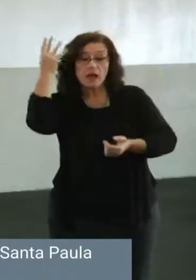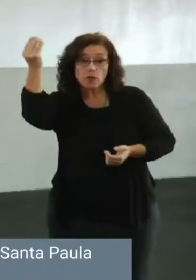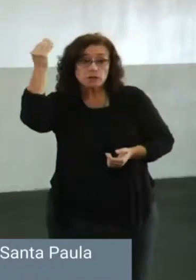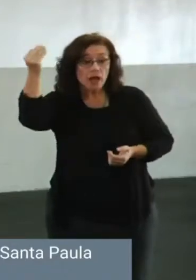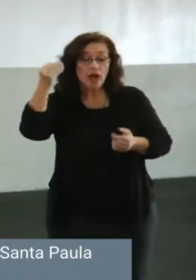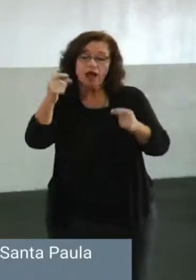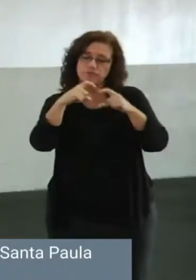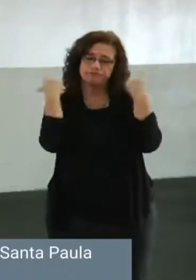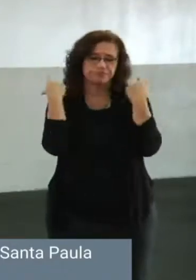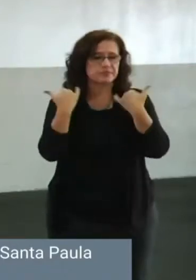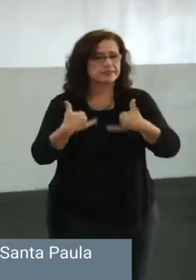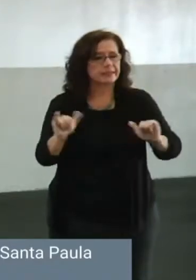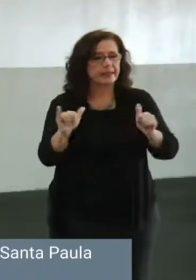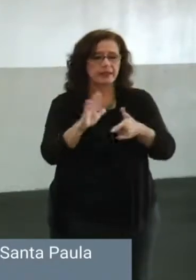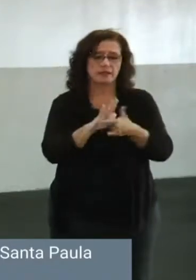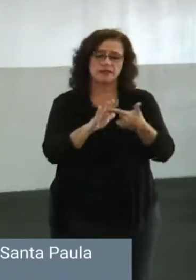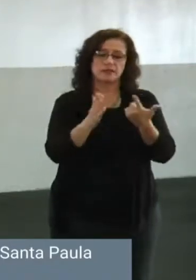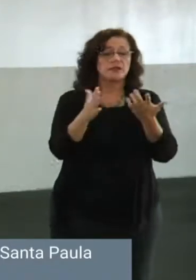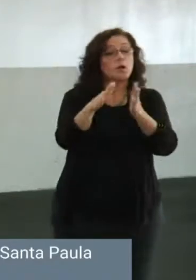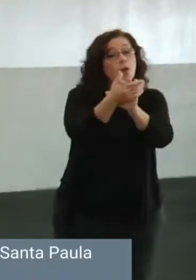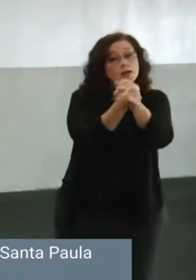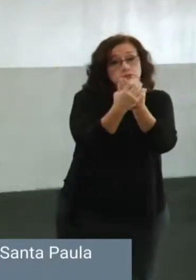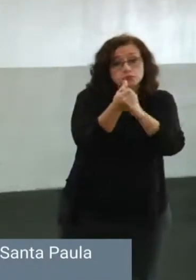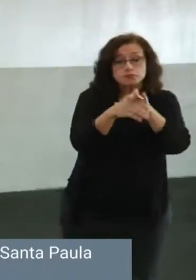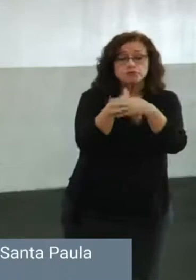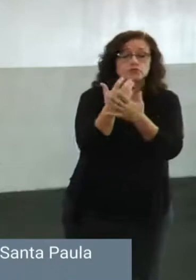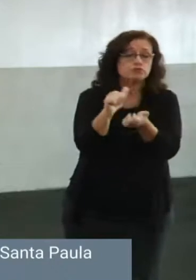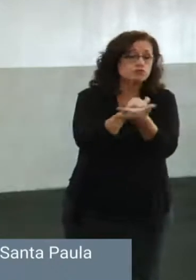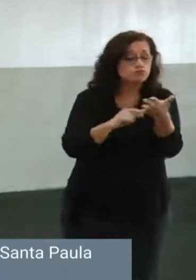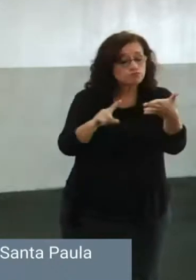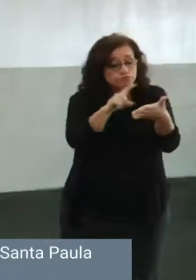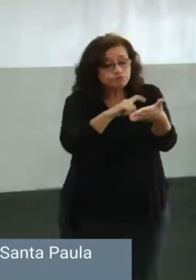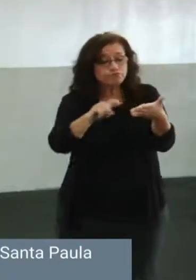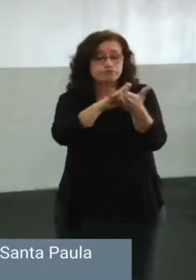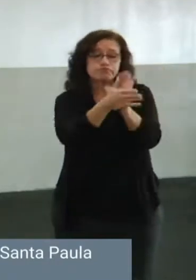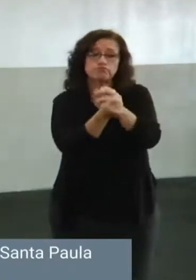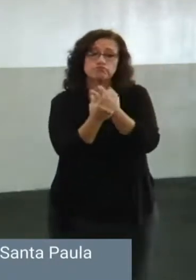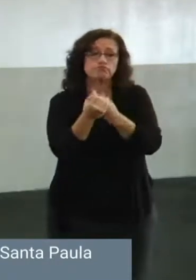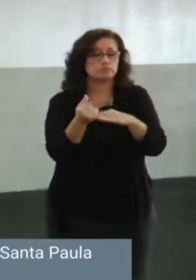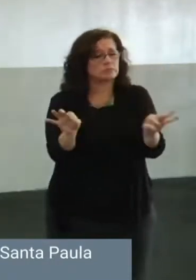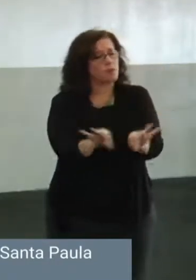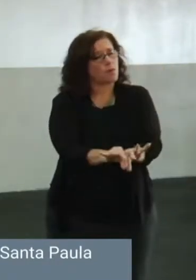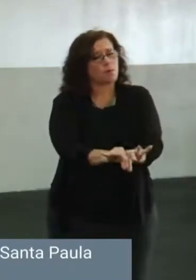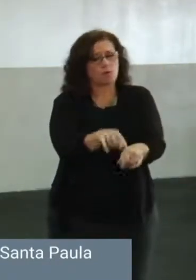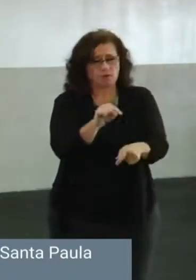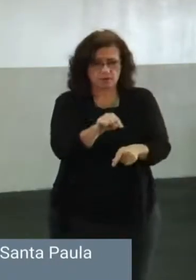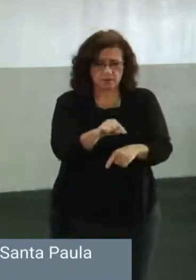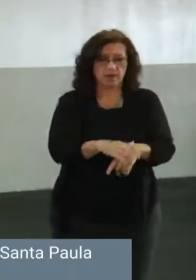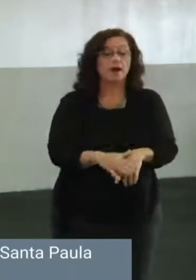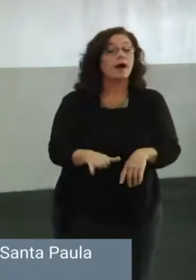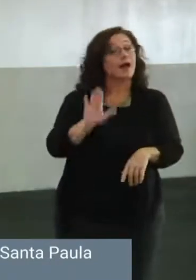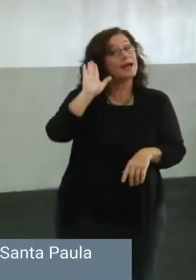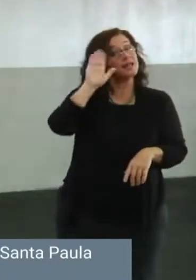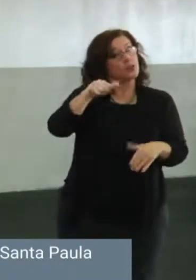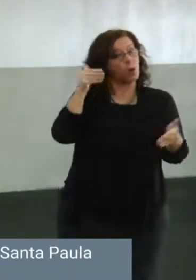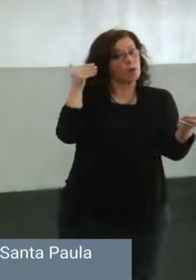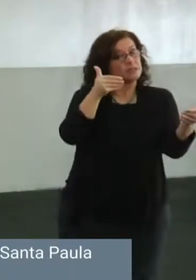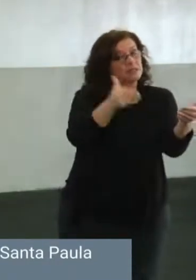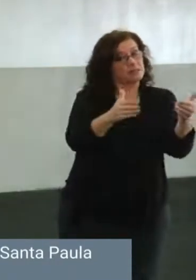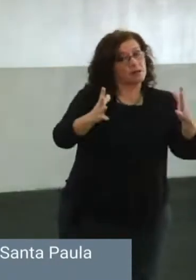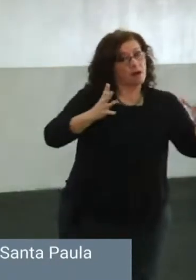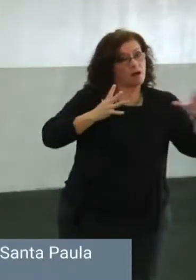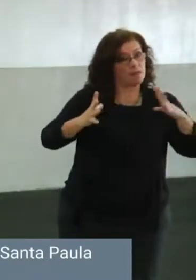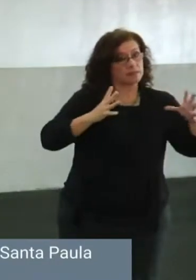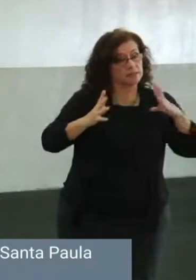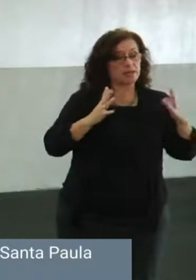and water, use a hand sanitizer. And it's important to know that with the holiday season coming up, there's going to be a